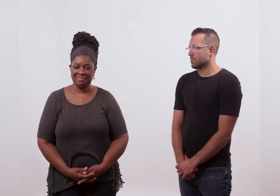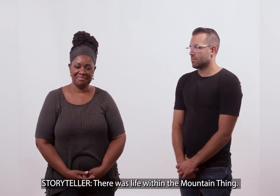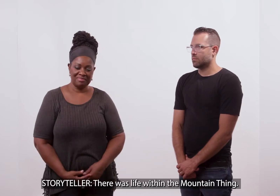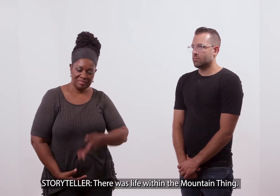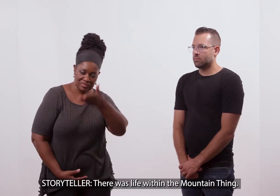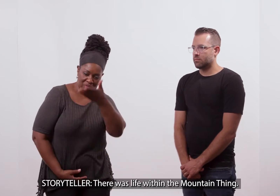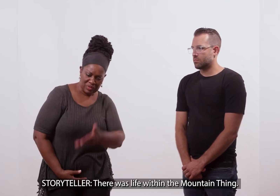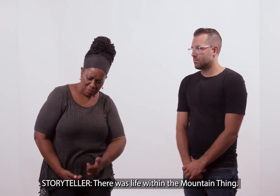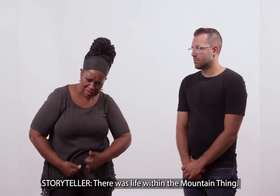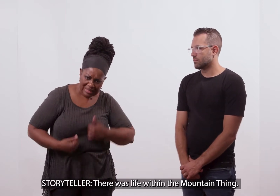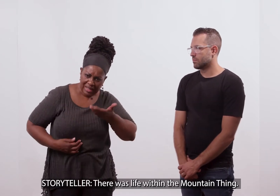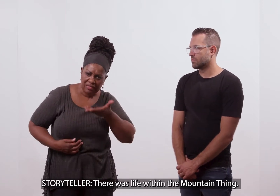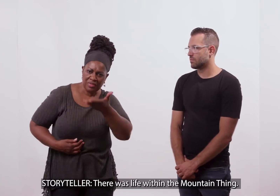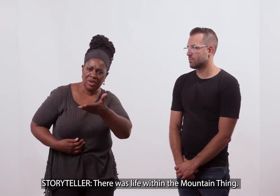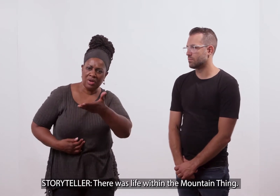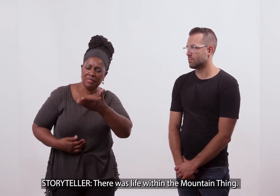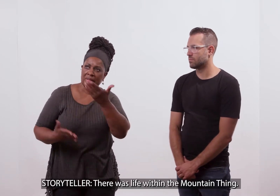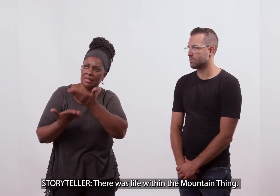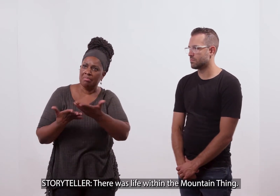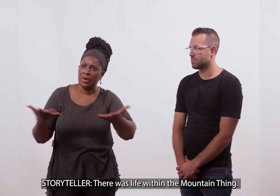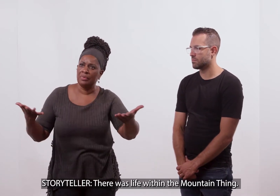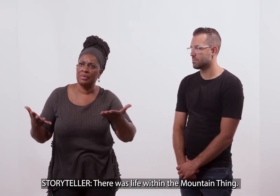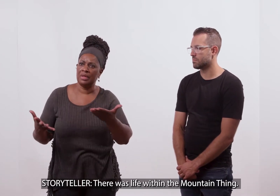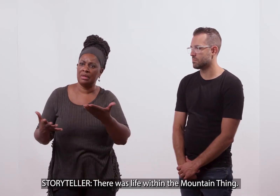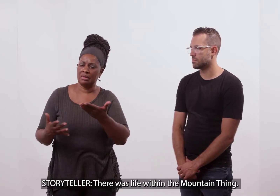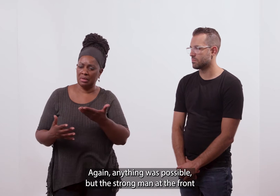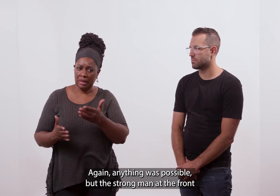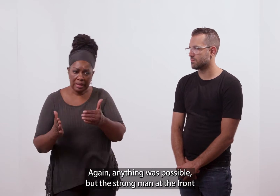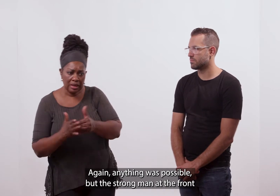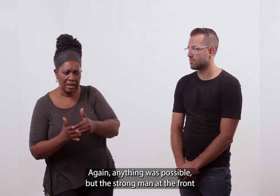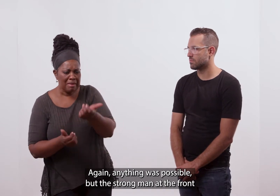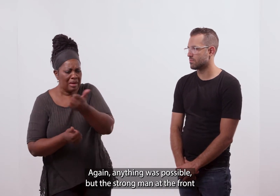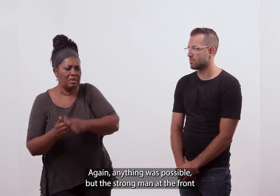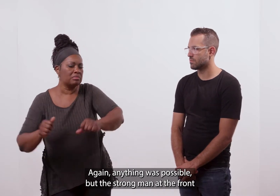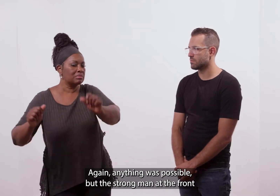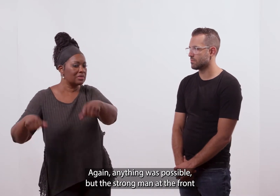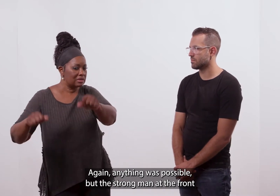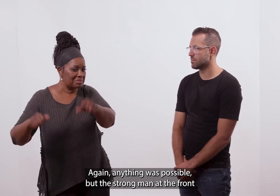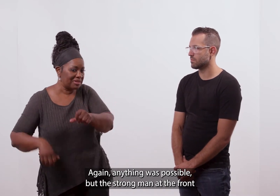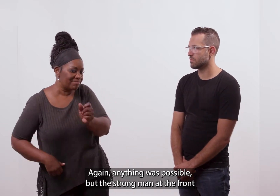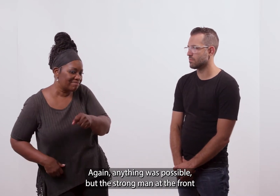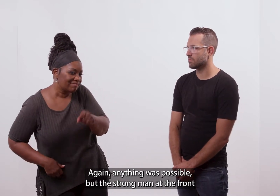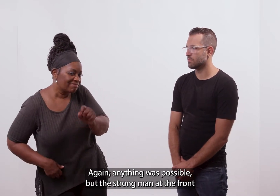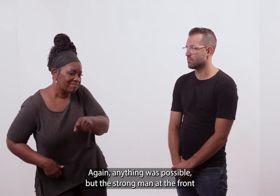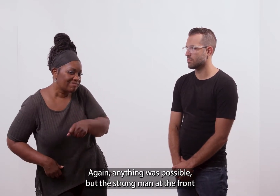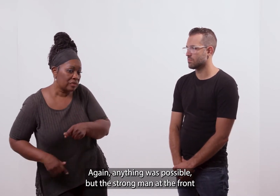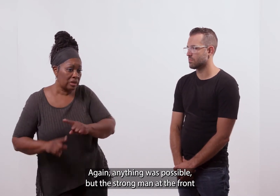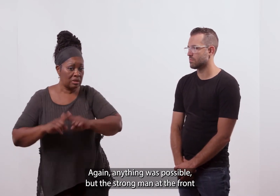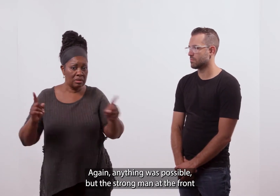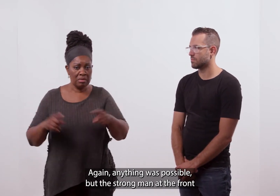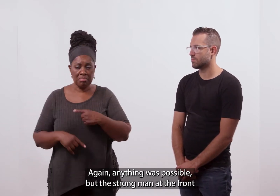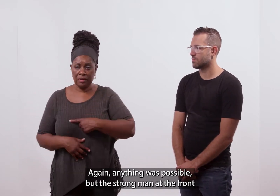There was life within the Mountain Thing. Again, anything was possible. But